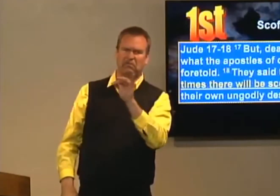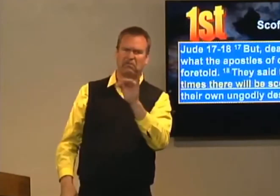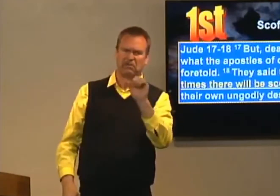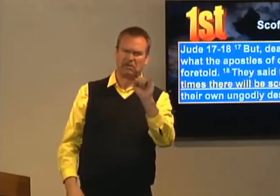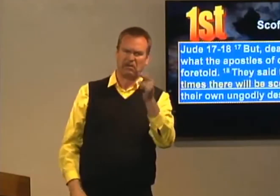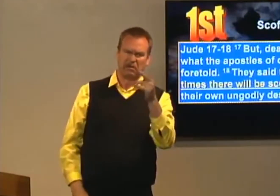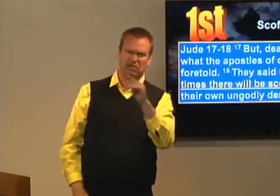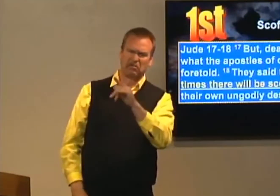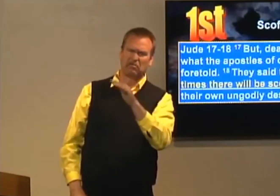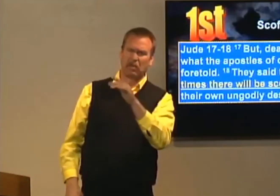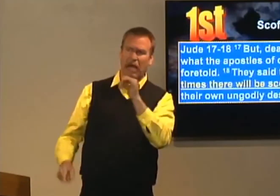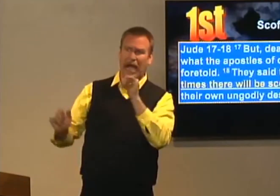happening.